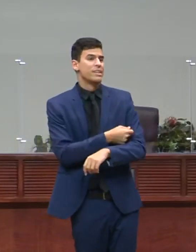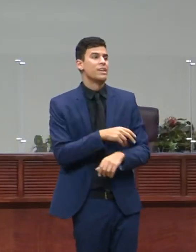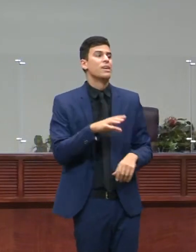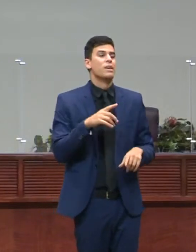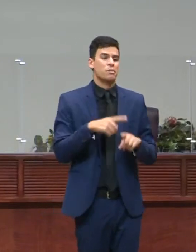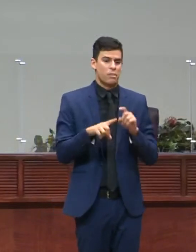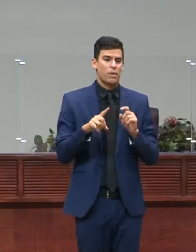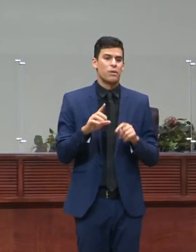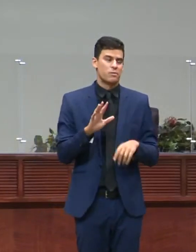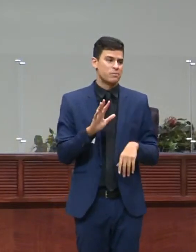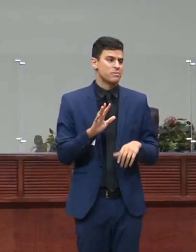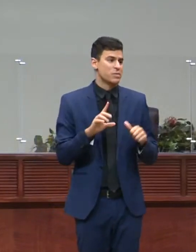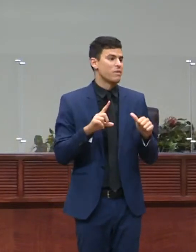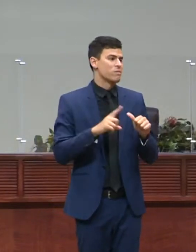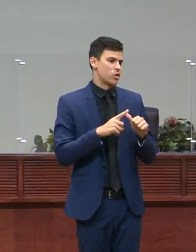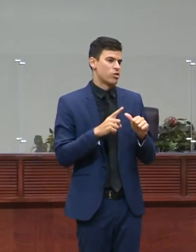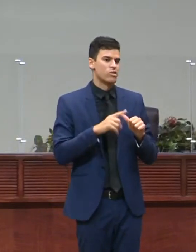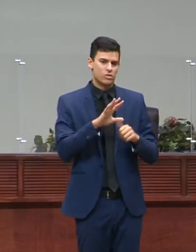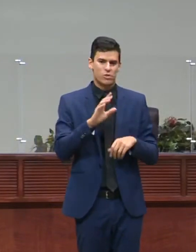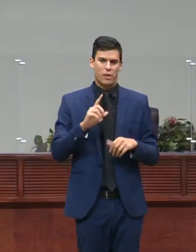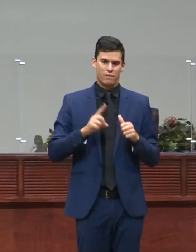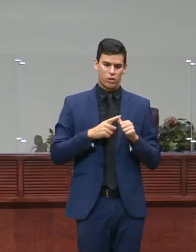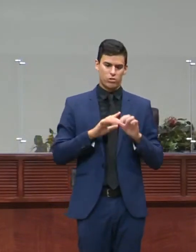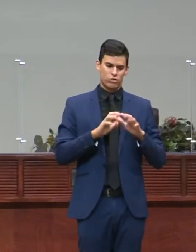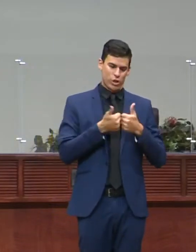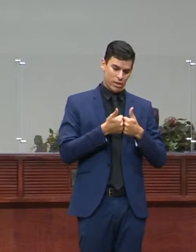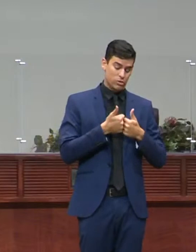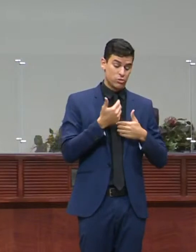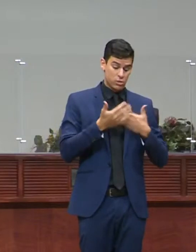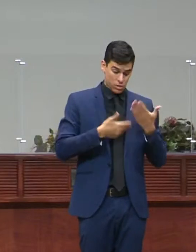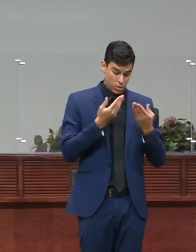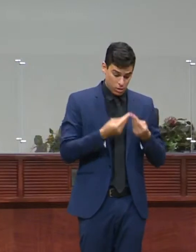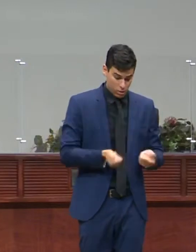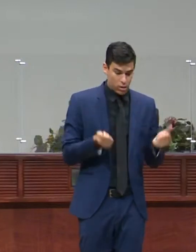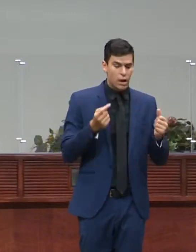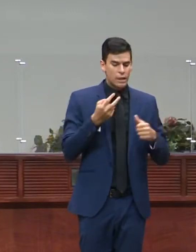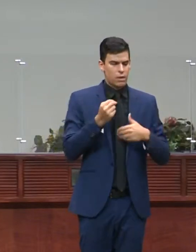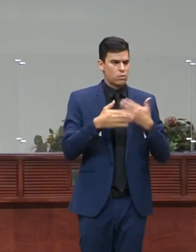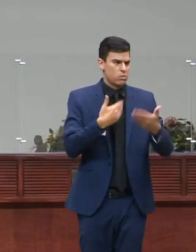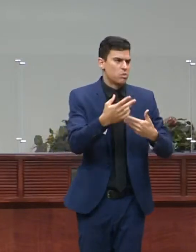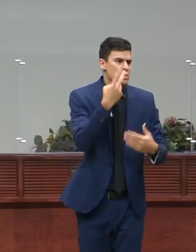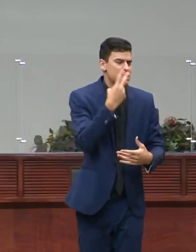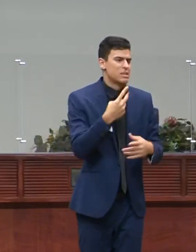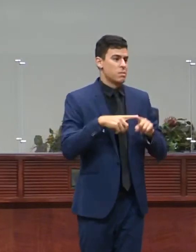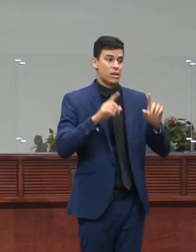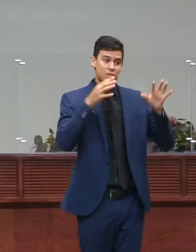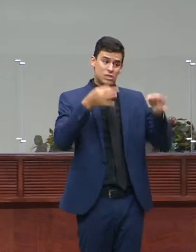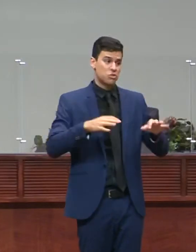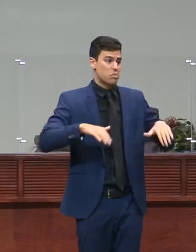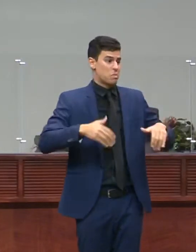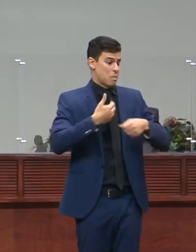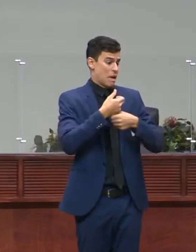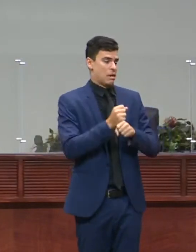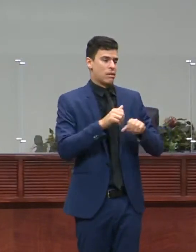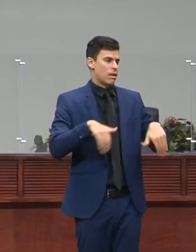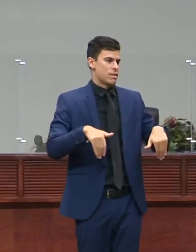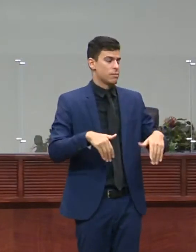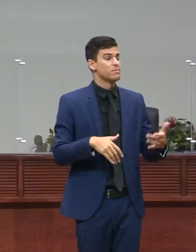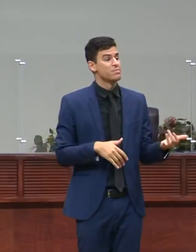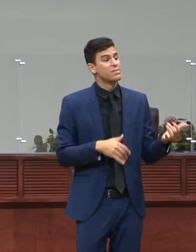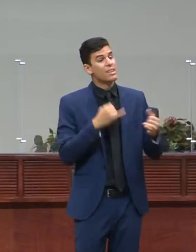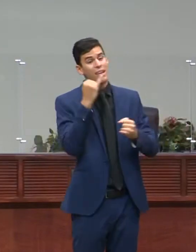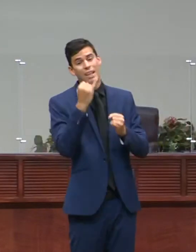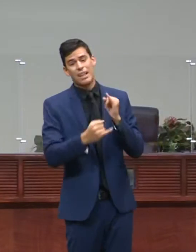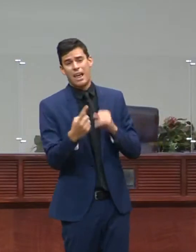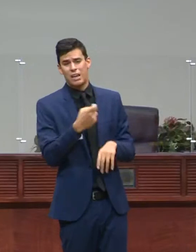hurdle first, and then we'll see at a later date. So we haven't made any decisions. And lastly, from Ryan Lynch in the